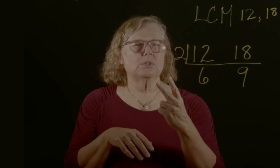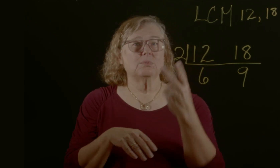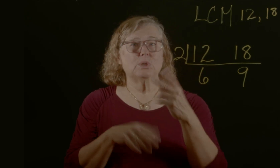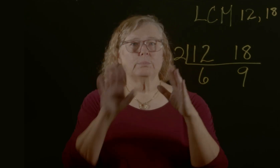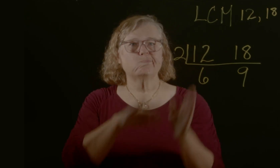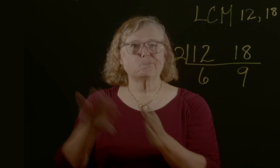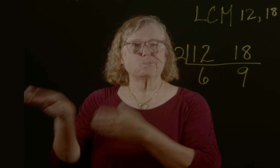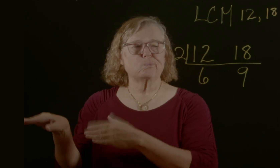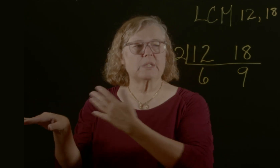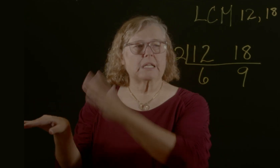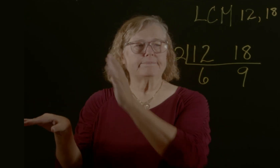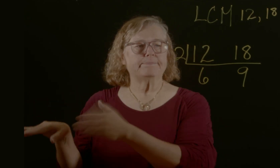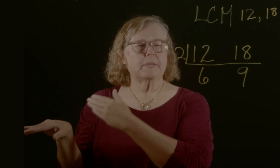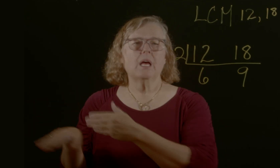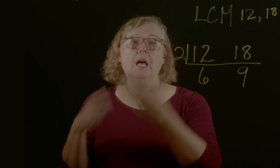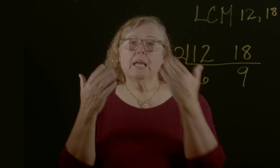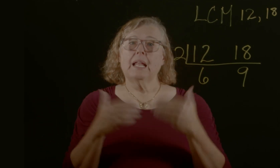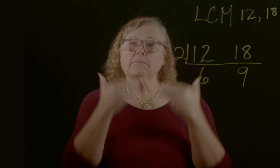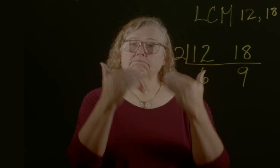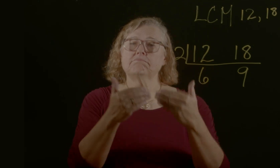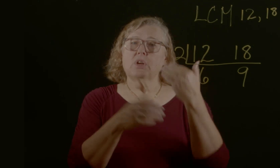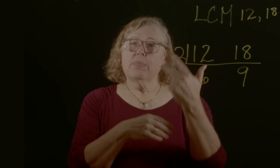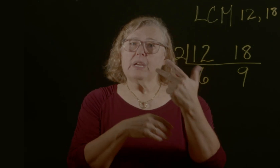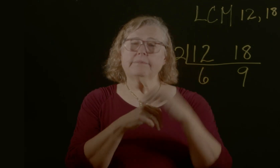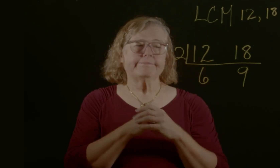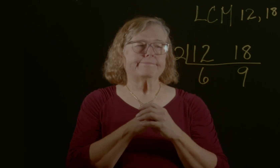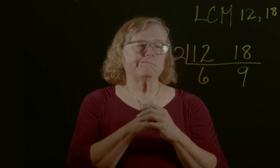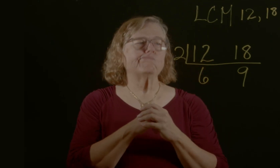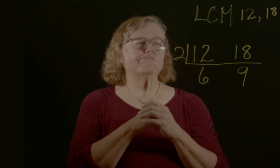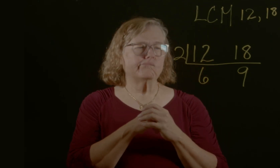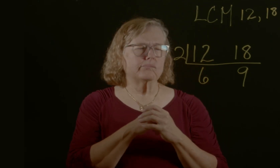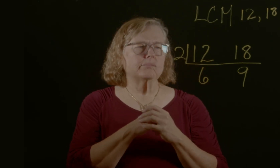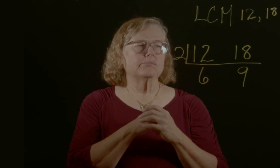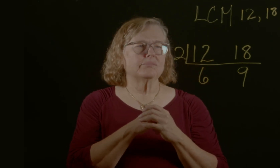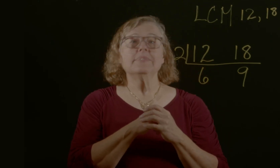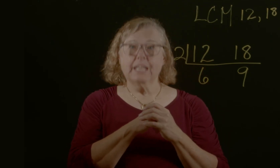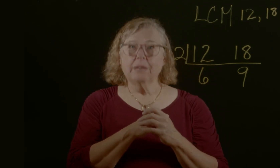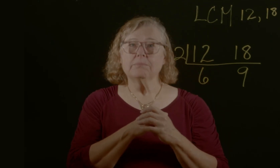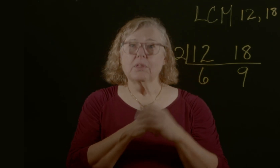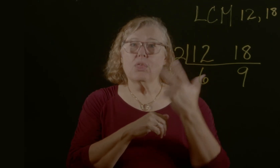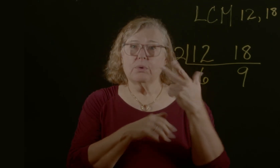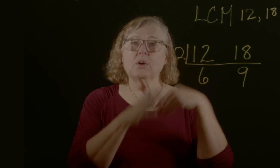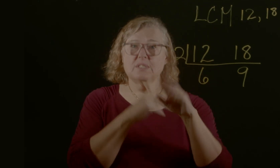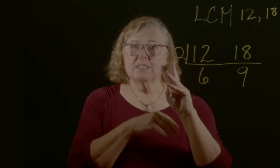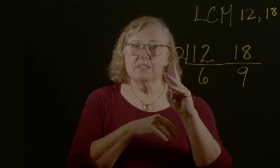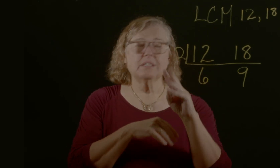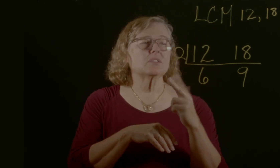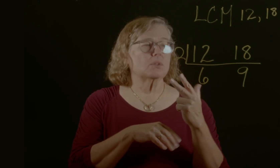2. So 2's are done. All right, let's try the next one, 3. Yep, 3. 3 will go into